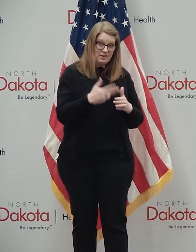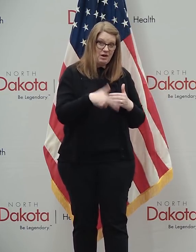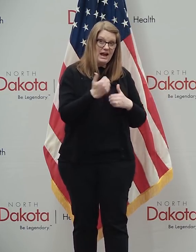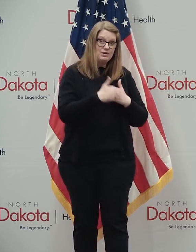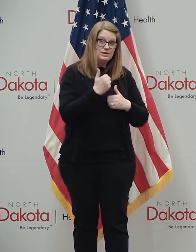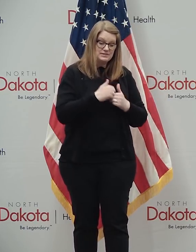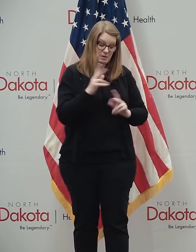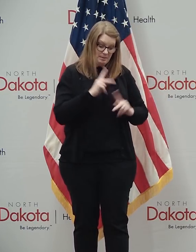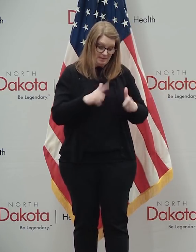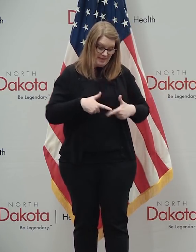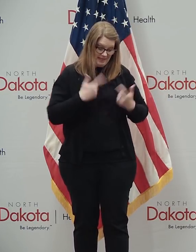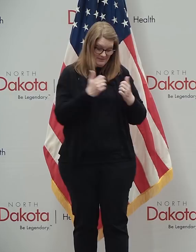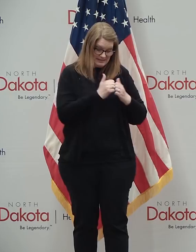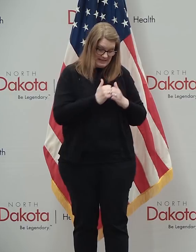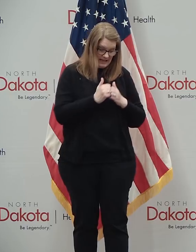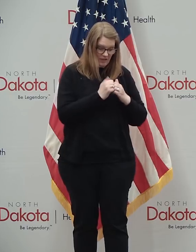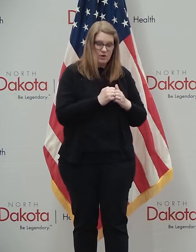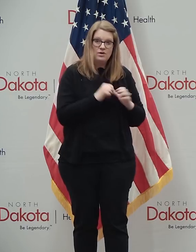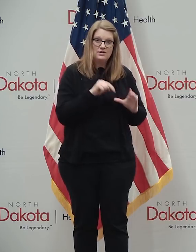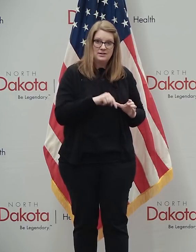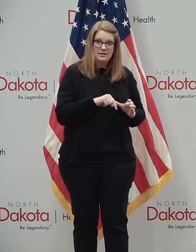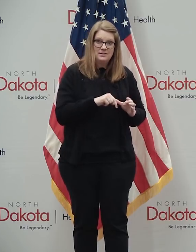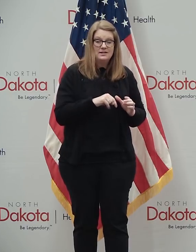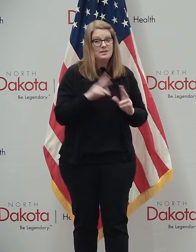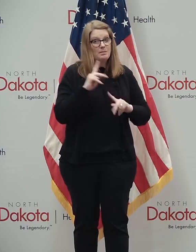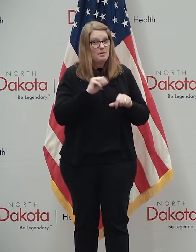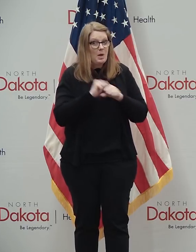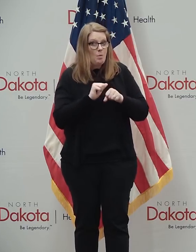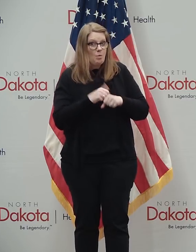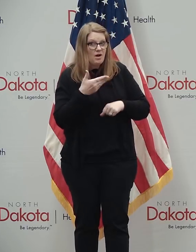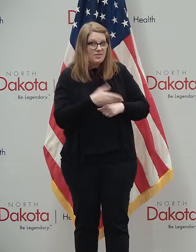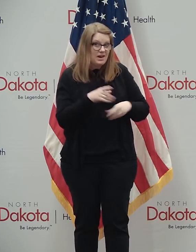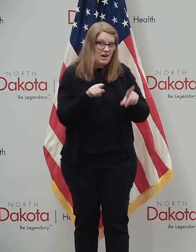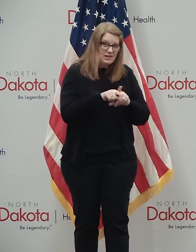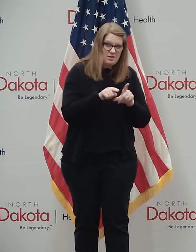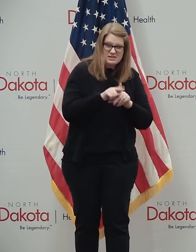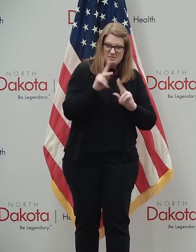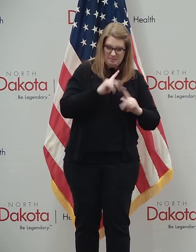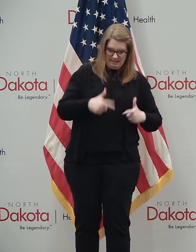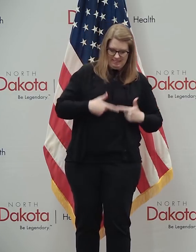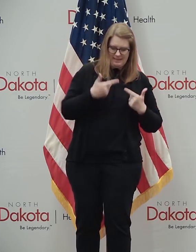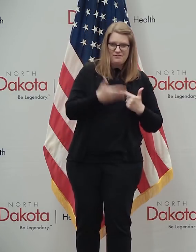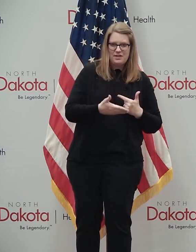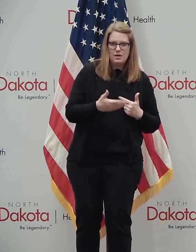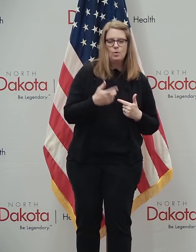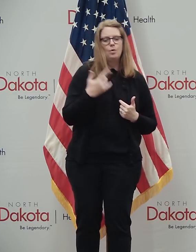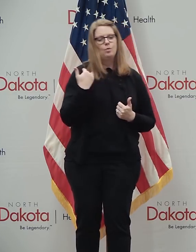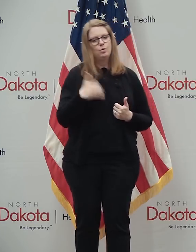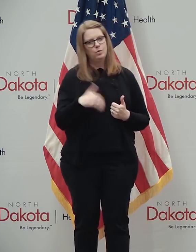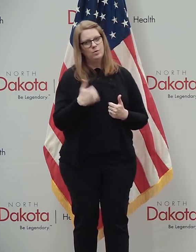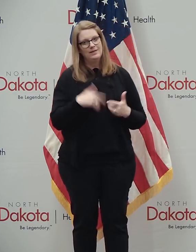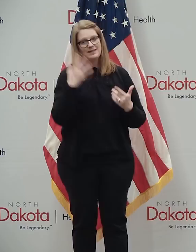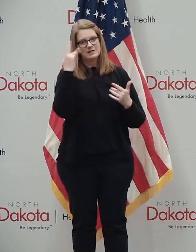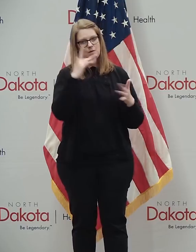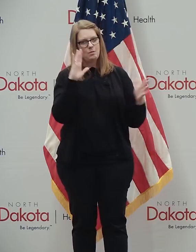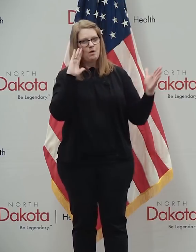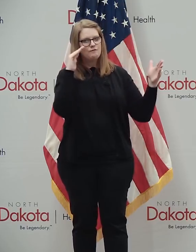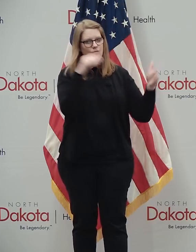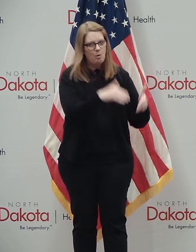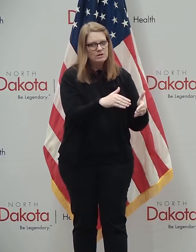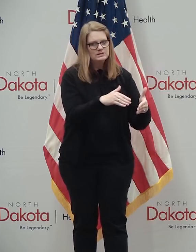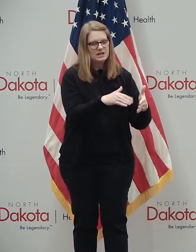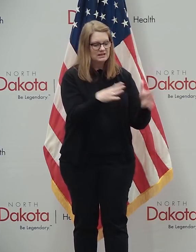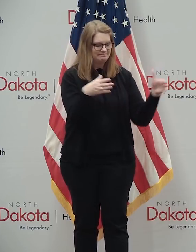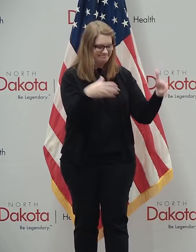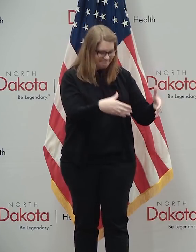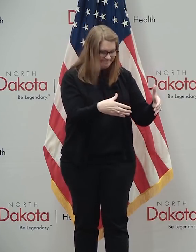as we're learning, it's also they're at risk, but so are the people that work in those facilities. And that's why we're concentrating so much energy